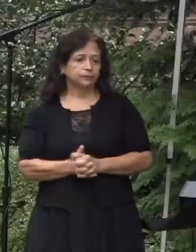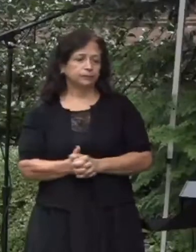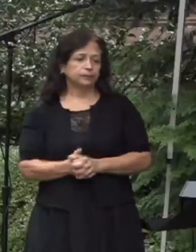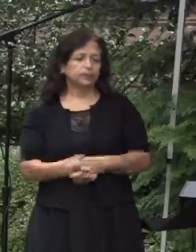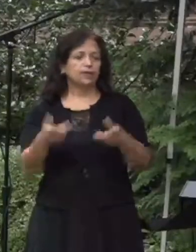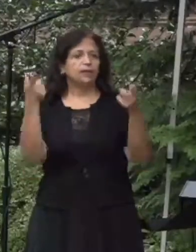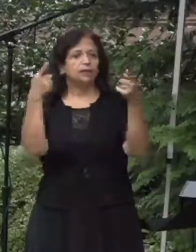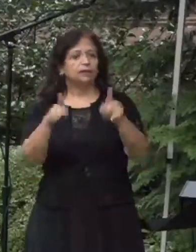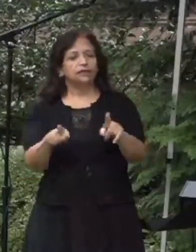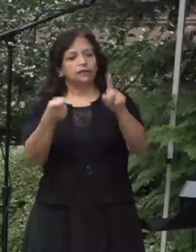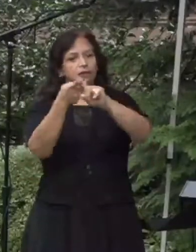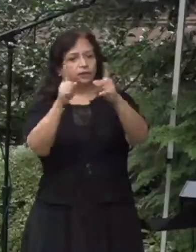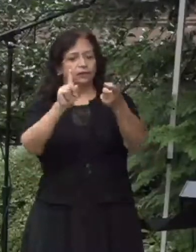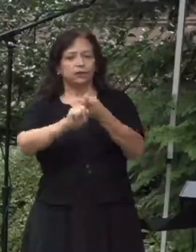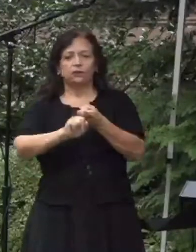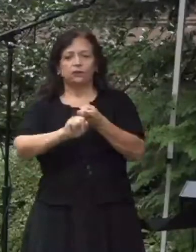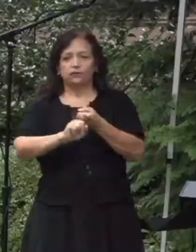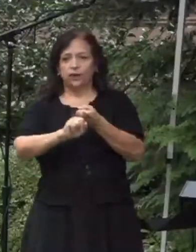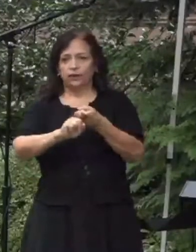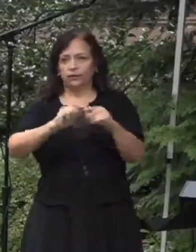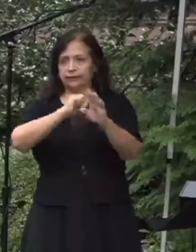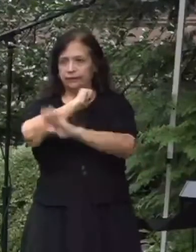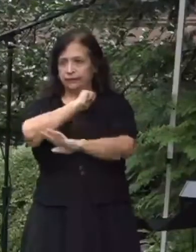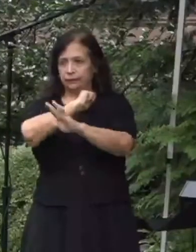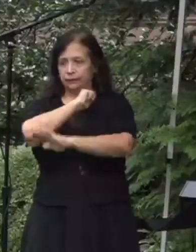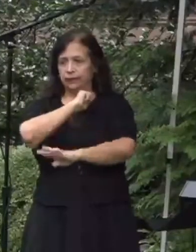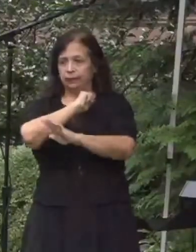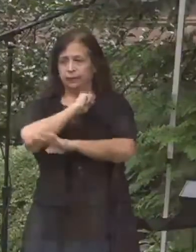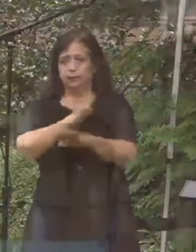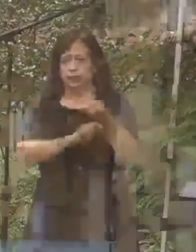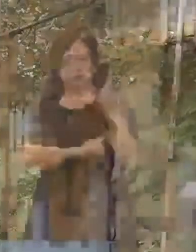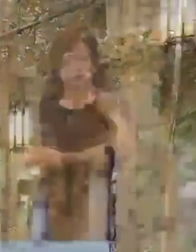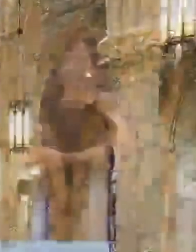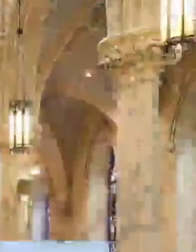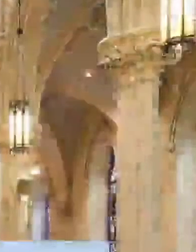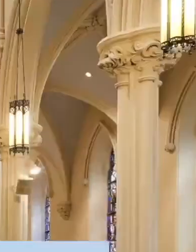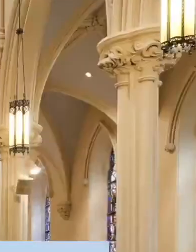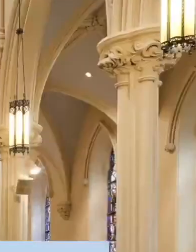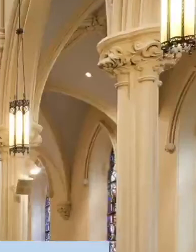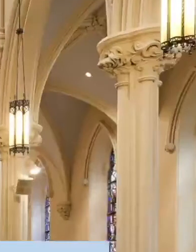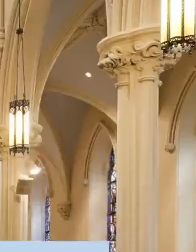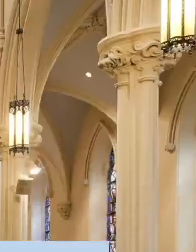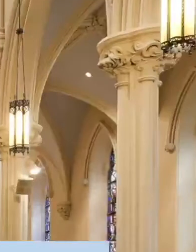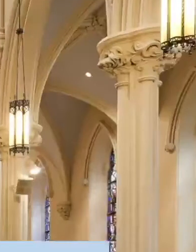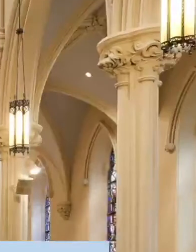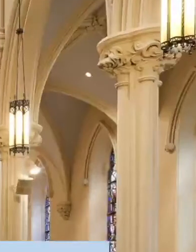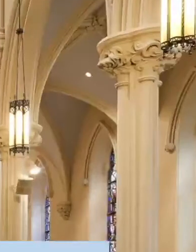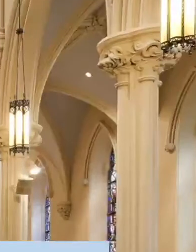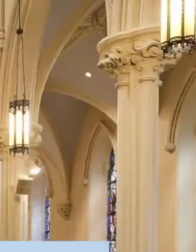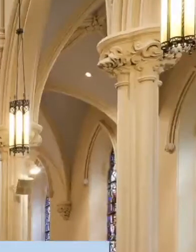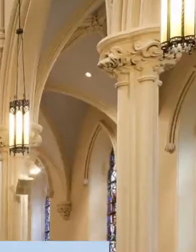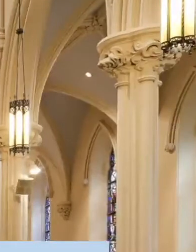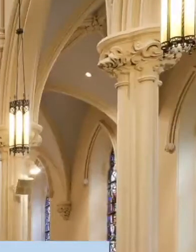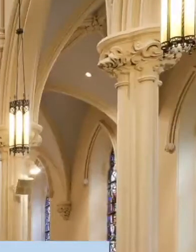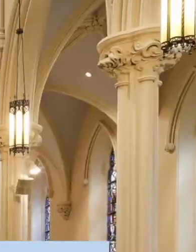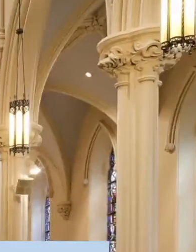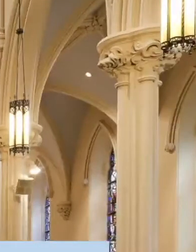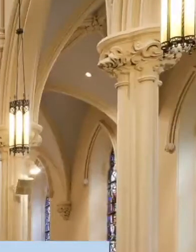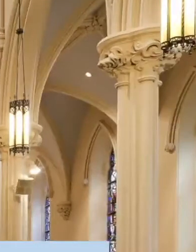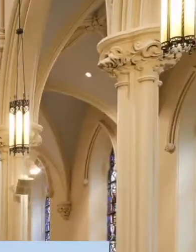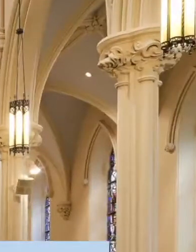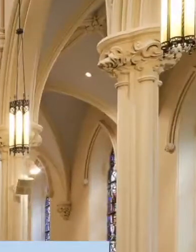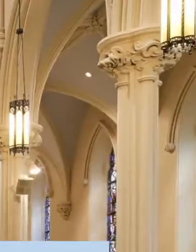So friends, in September of 2019, when none of us knew what was about to happen in a